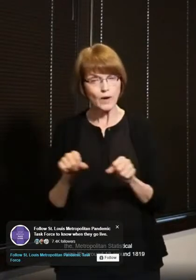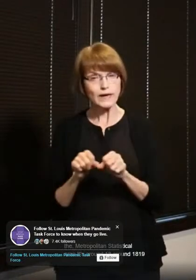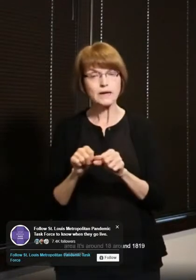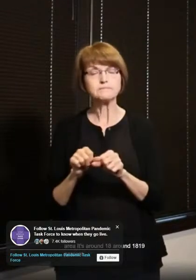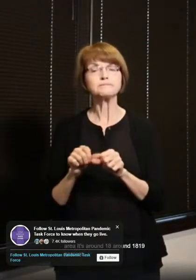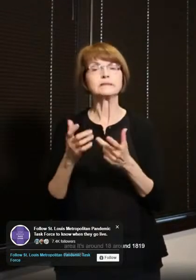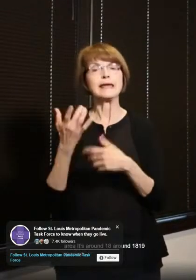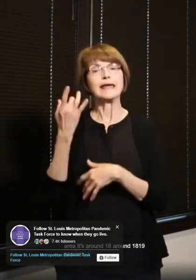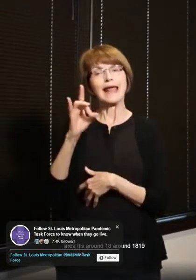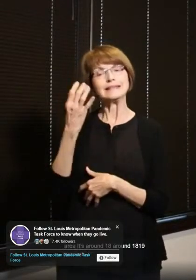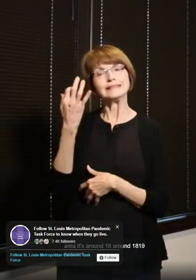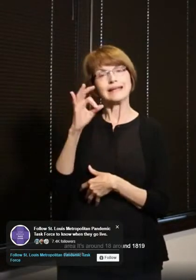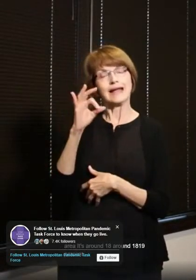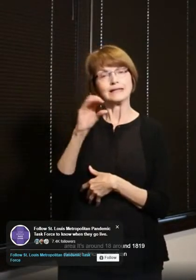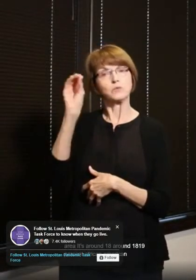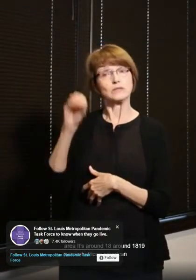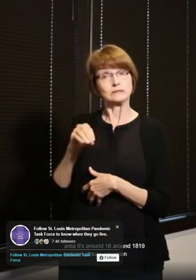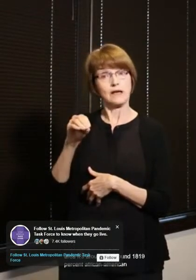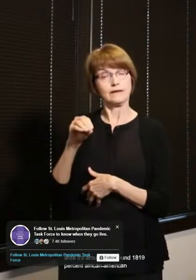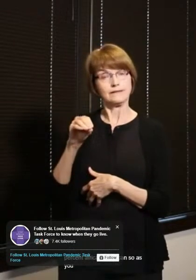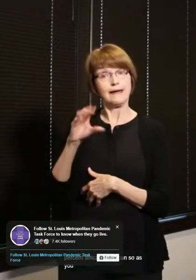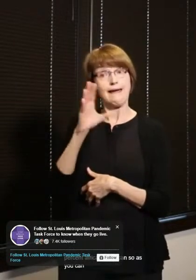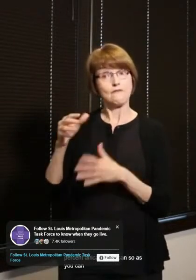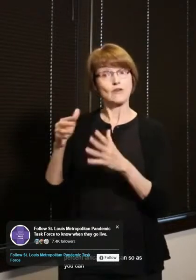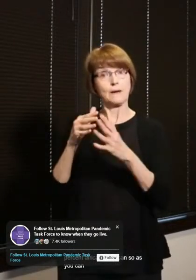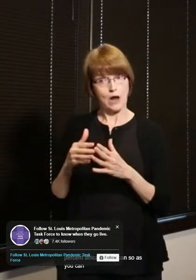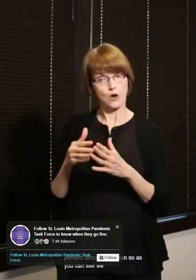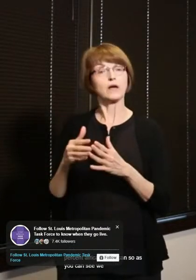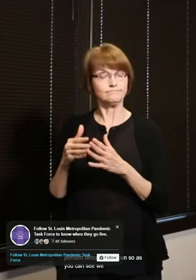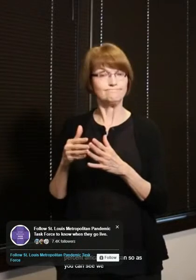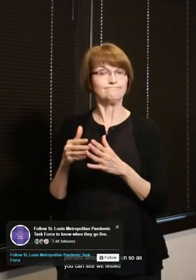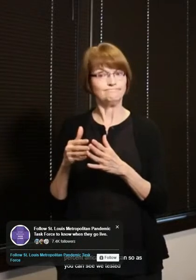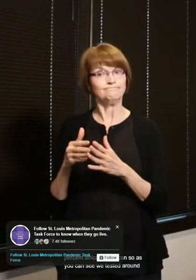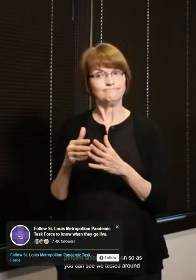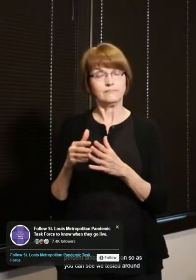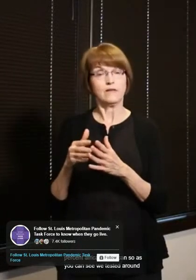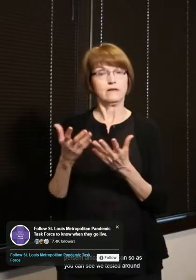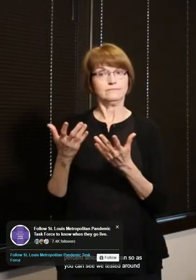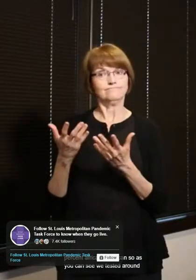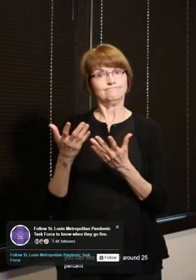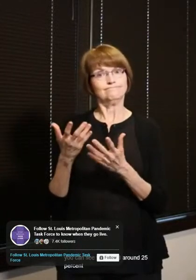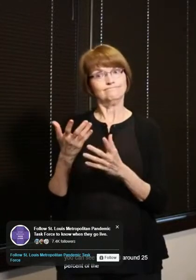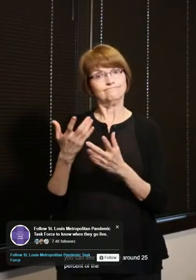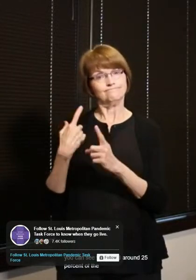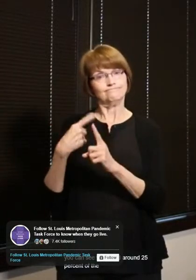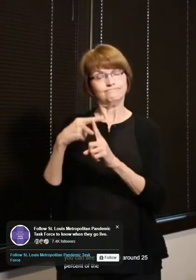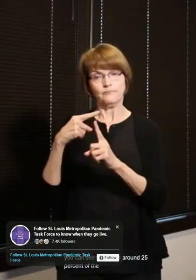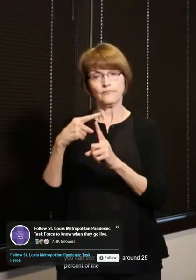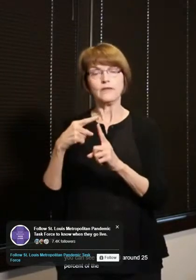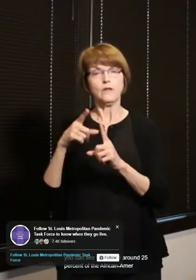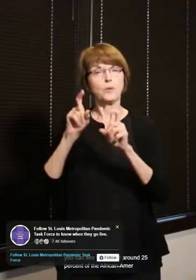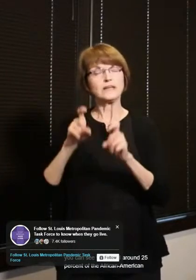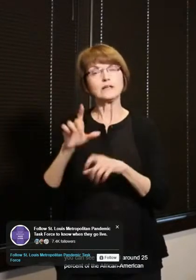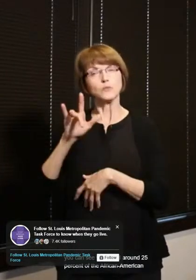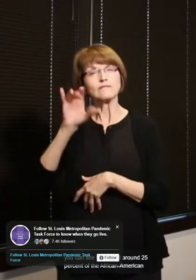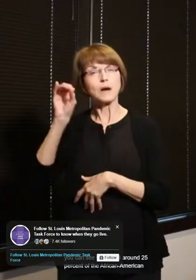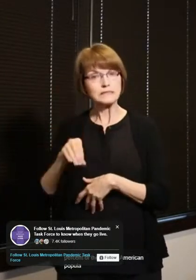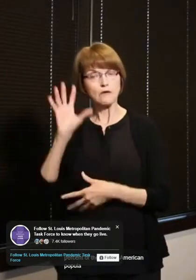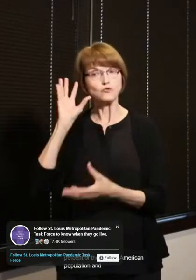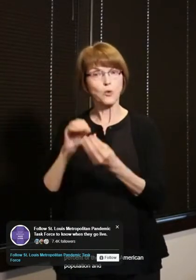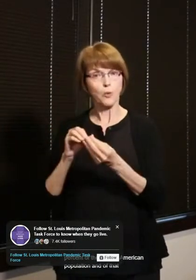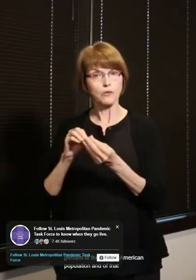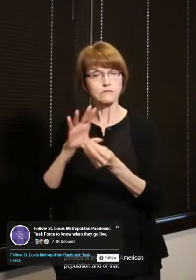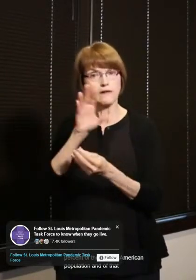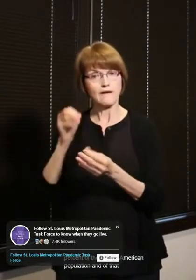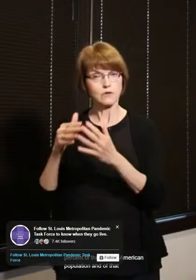19% African American. So as you can see, we tested around 25% of the African American population. And of